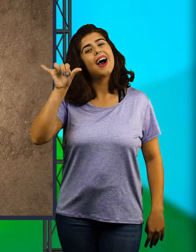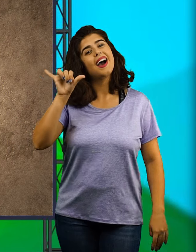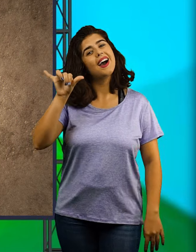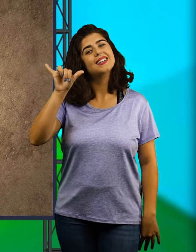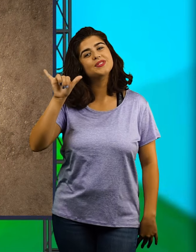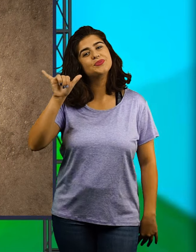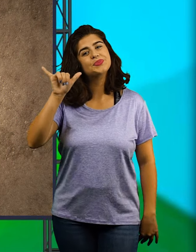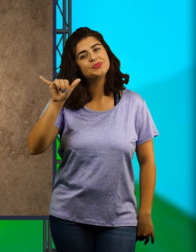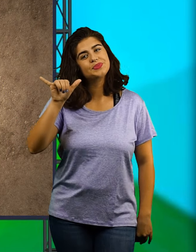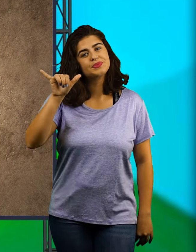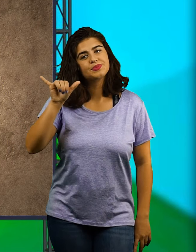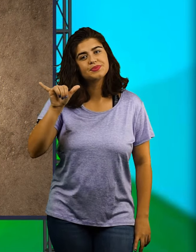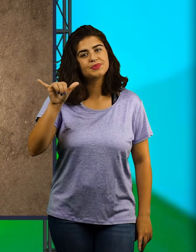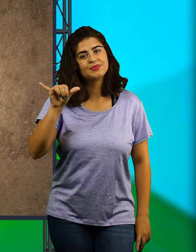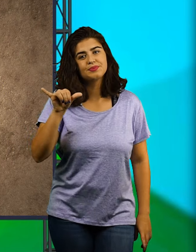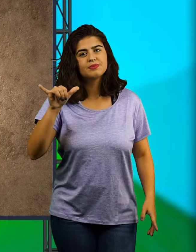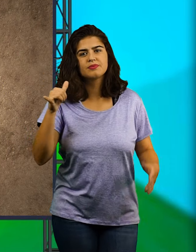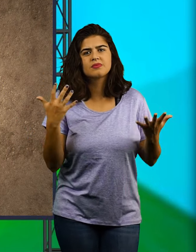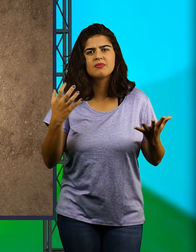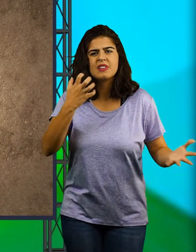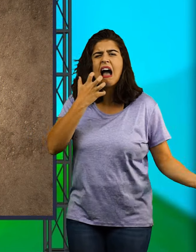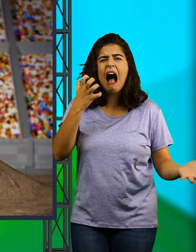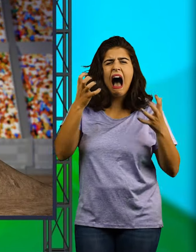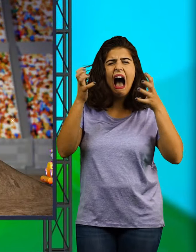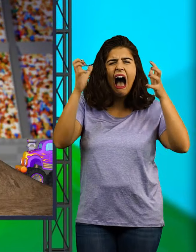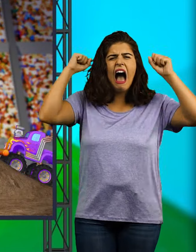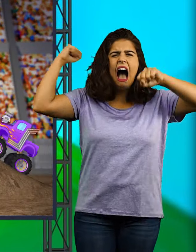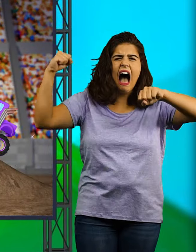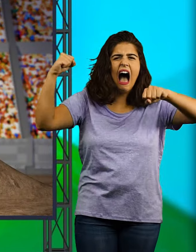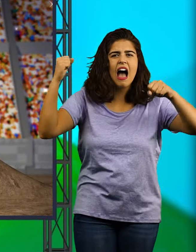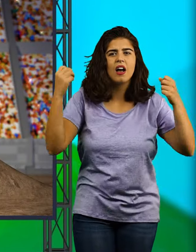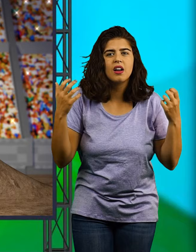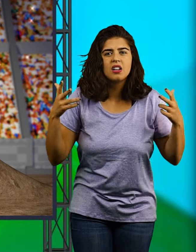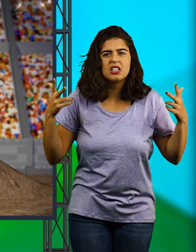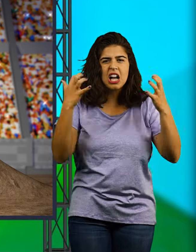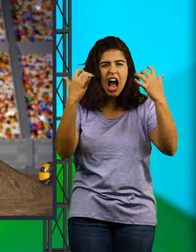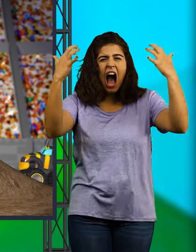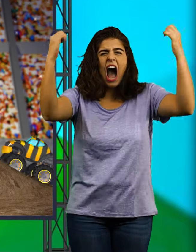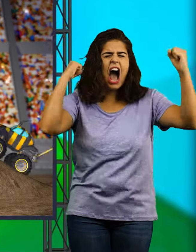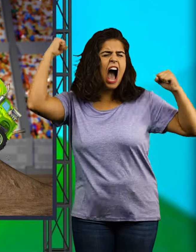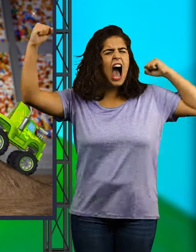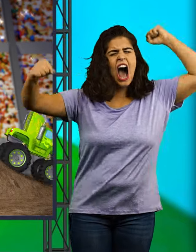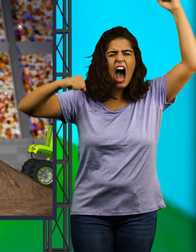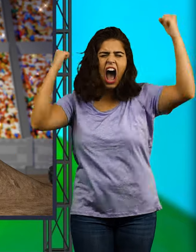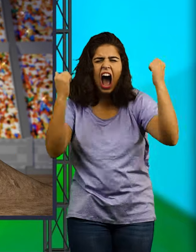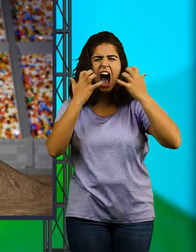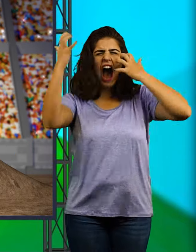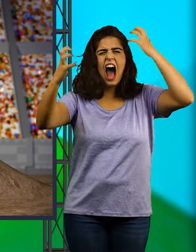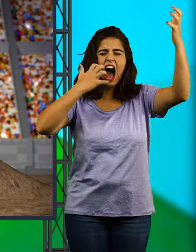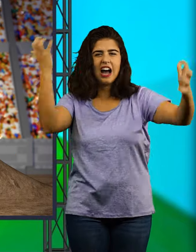Y is the first letter in yell, and the crowd yells in excitement.